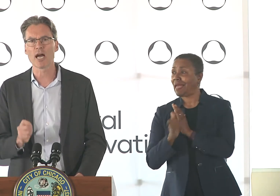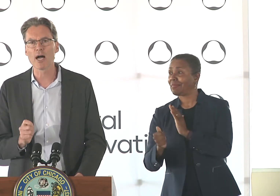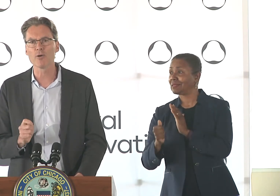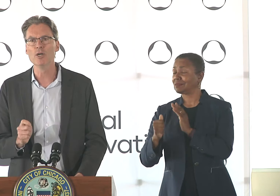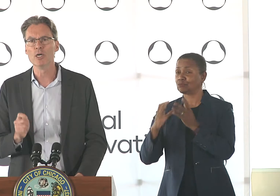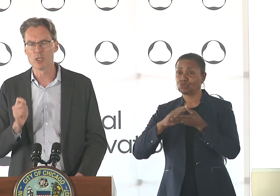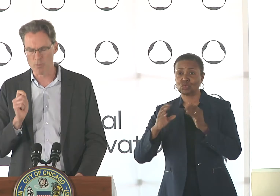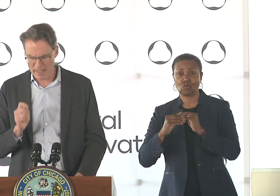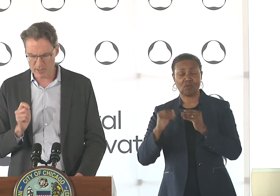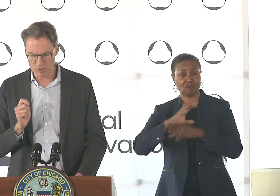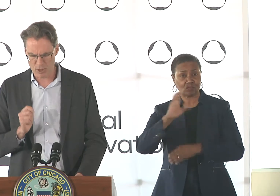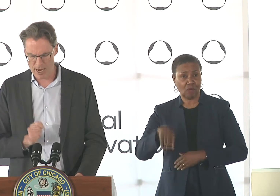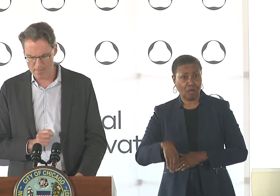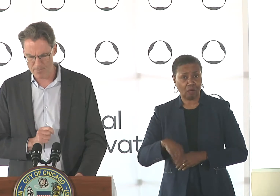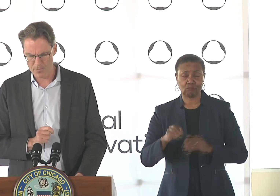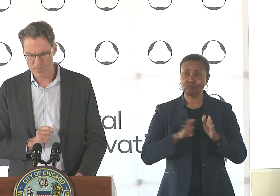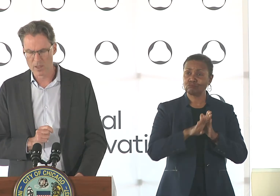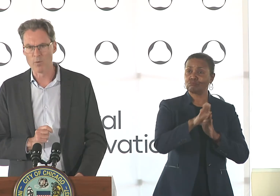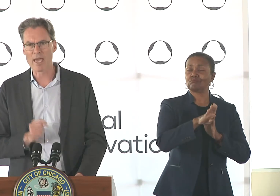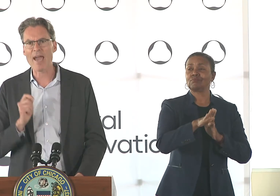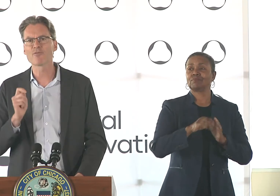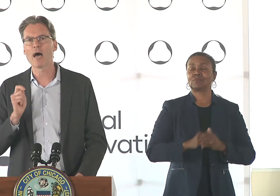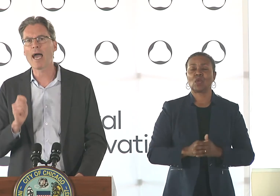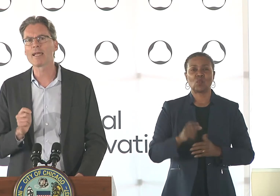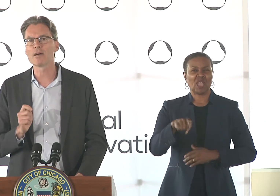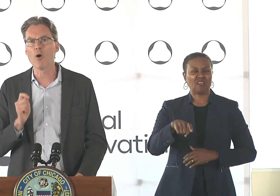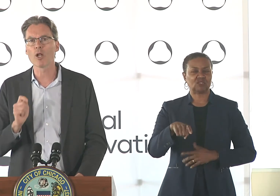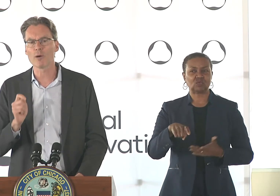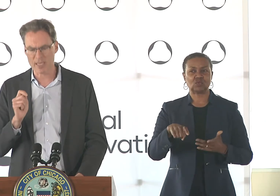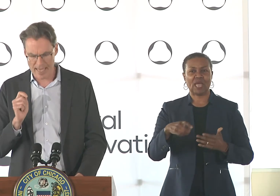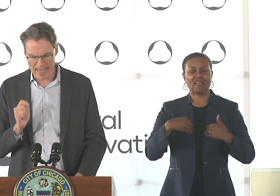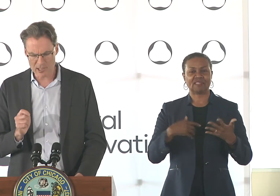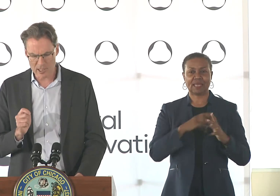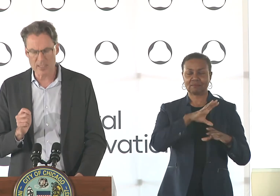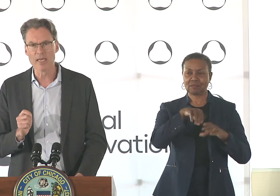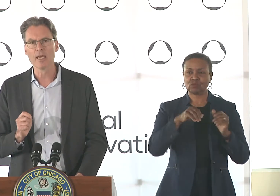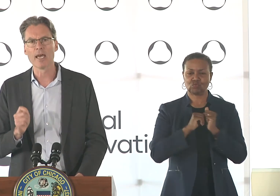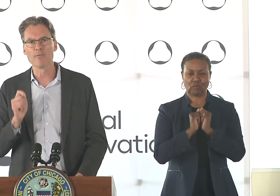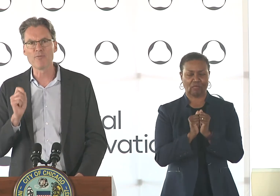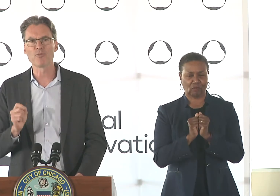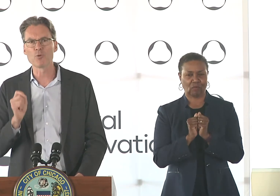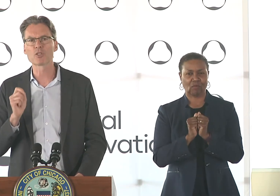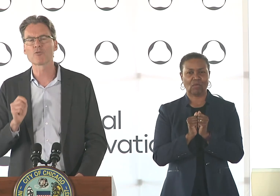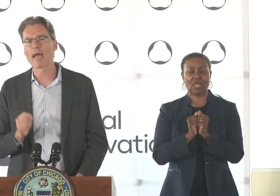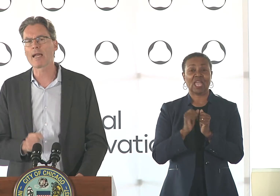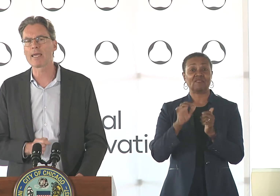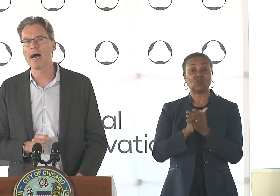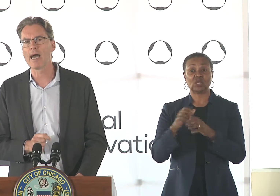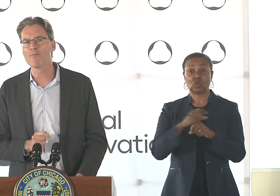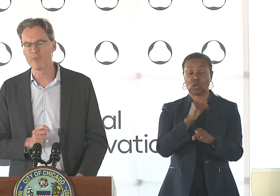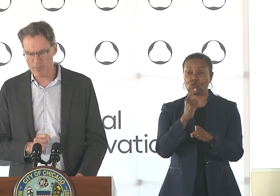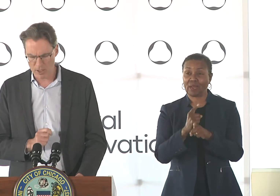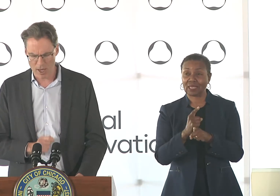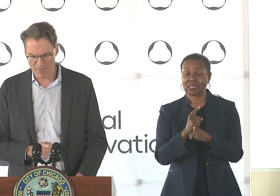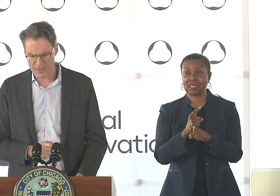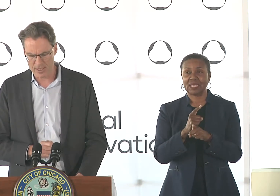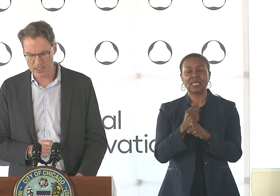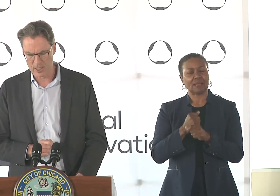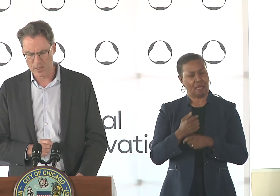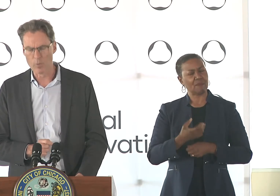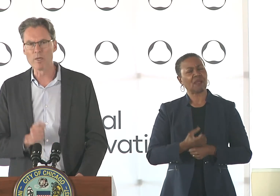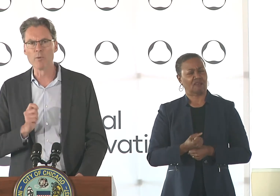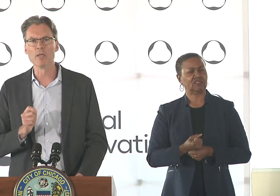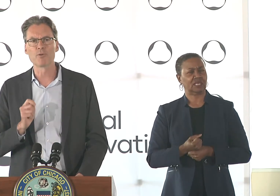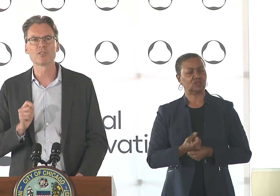of Chicago, the momentum to come. We have to highlight all our key assets, and if we do this correctly, I'm very